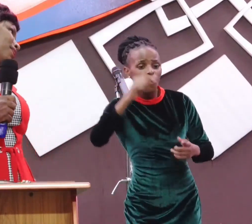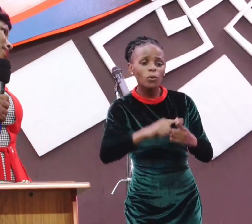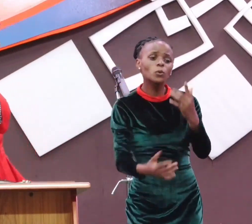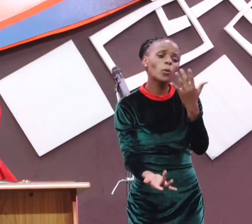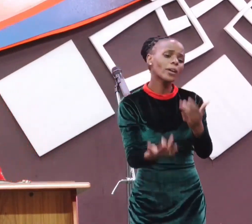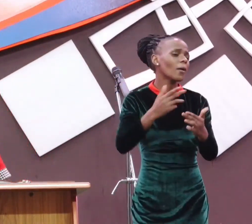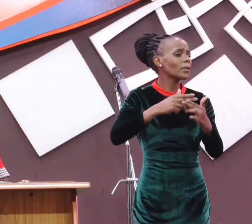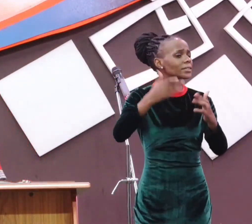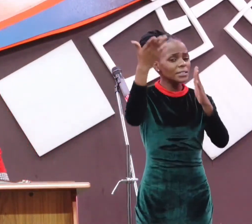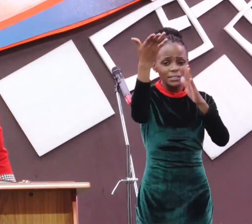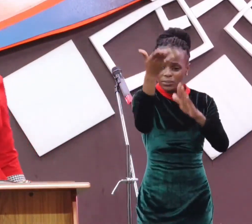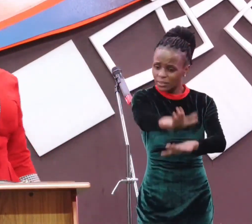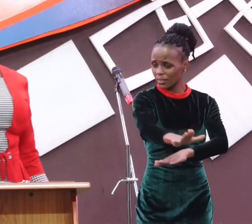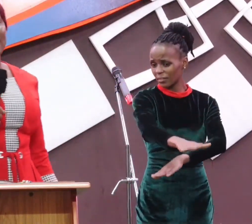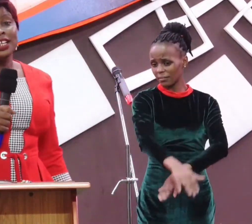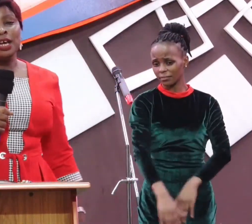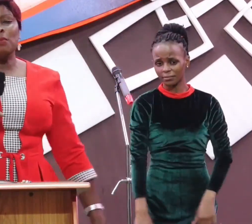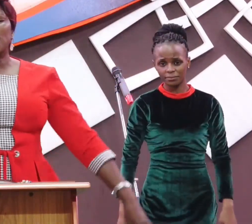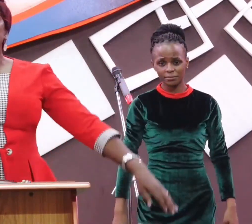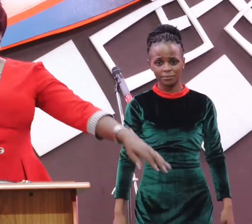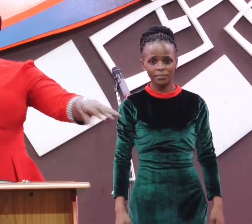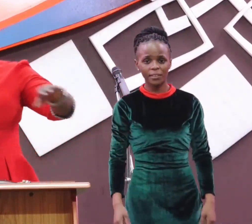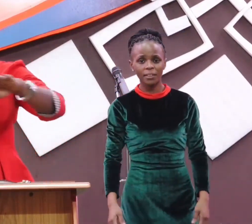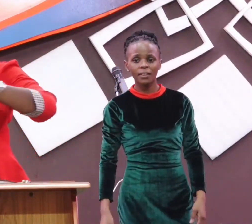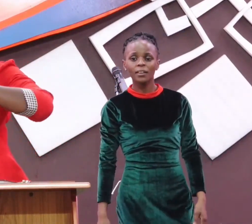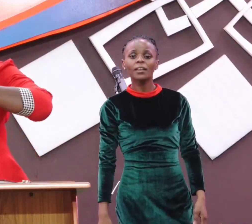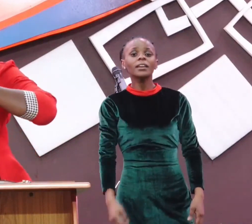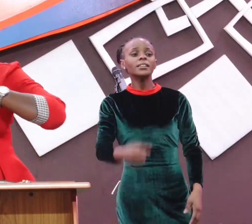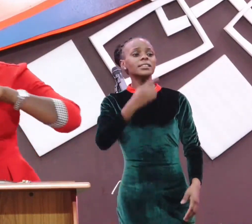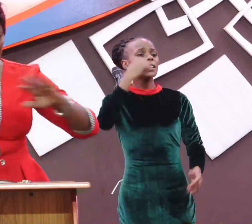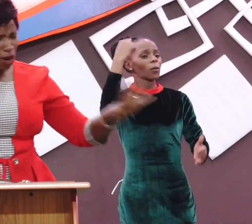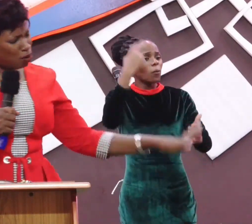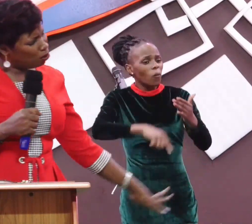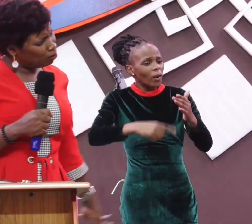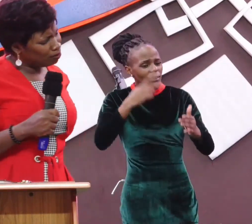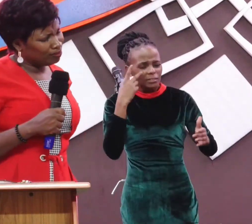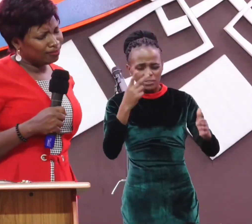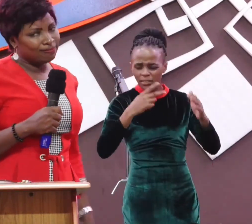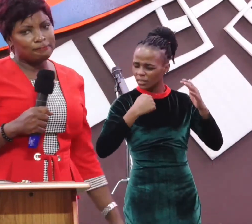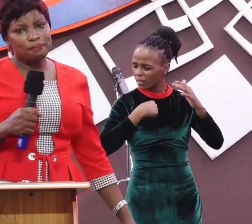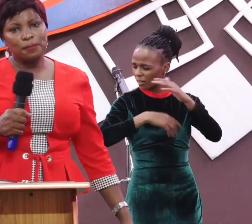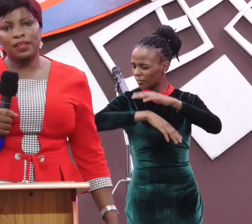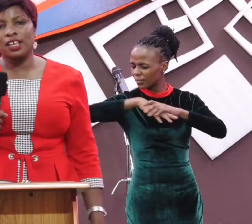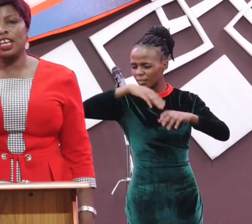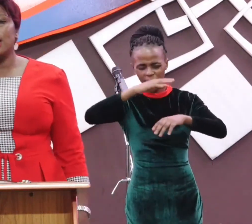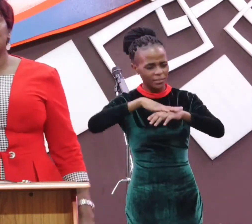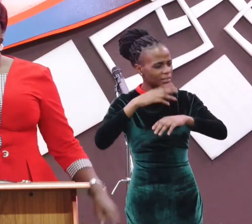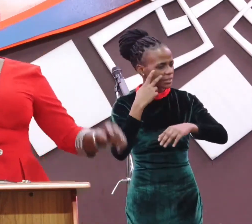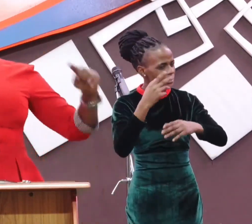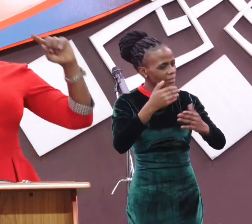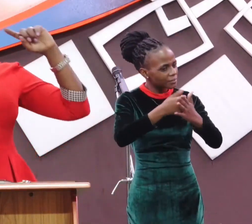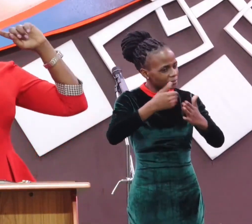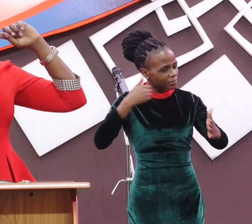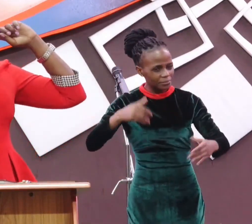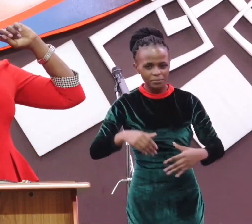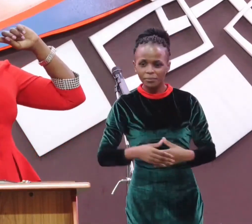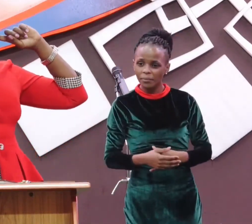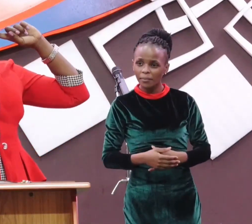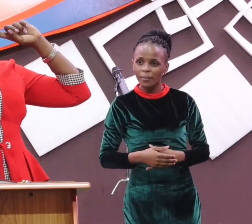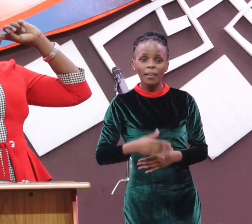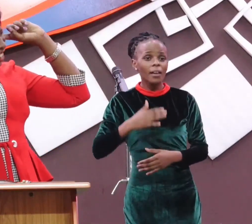I told him I was going to die, I was going to hell. And I told him I've never seen such a